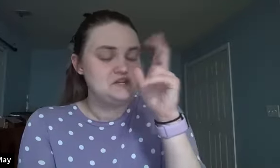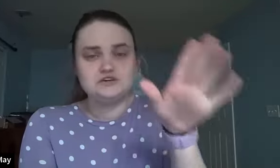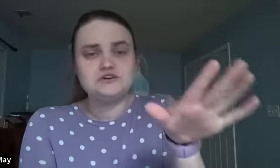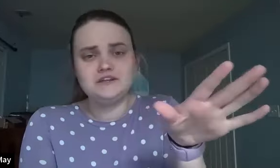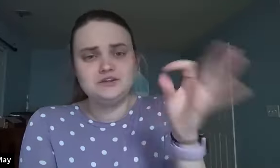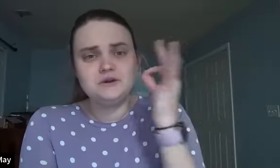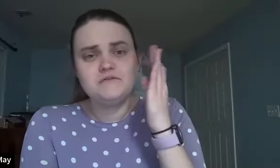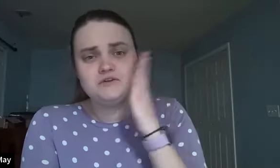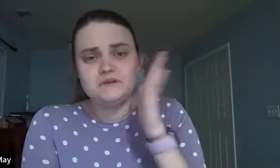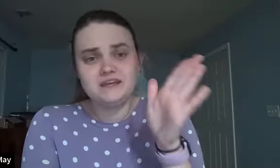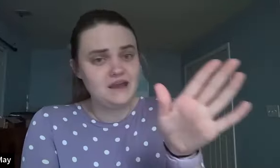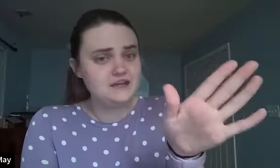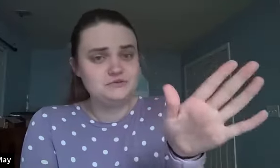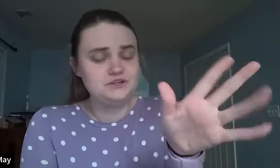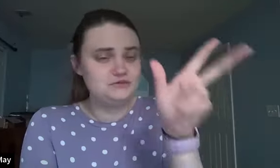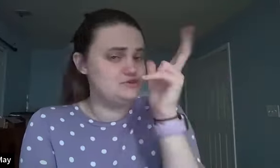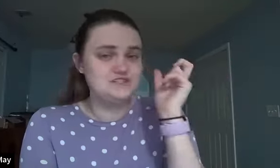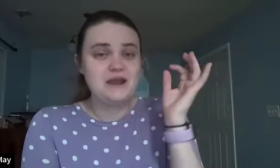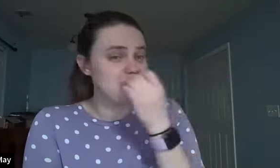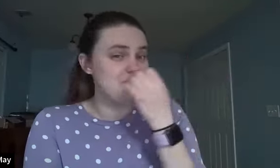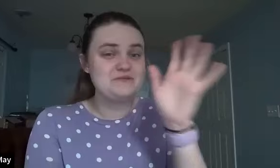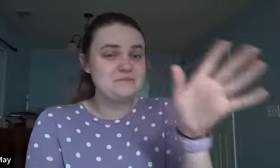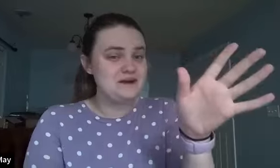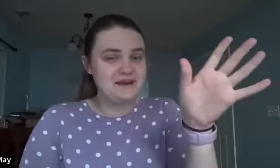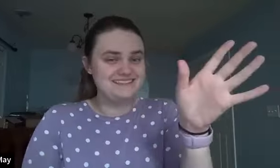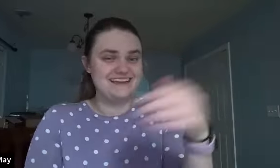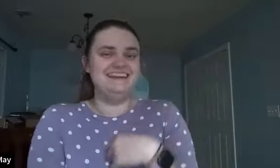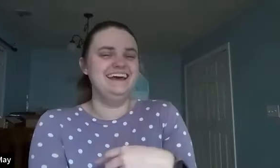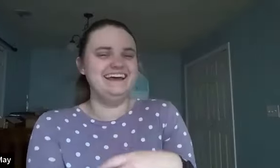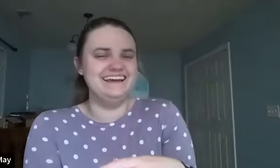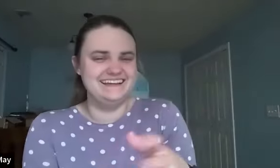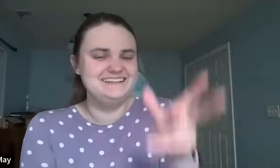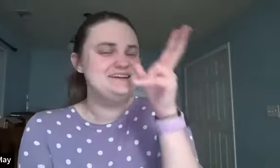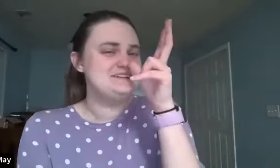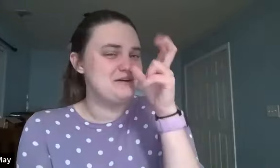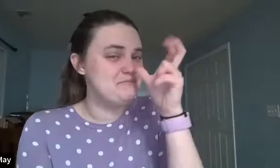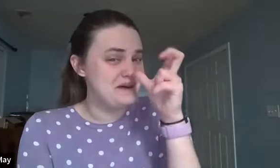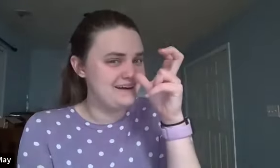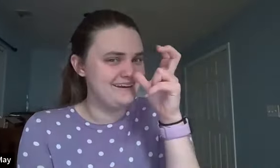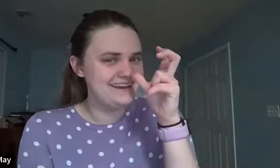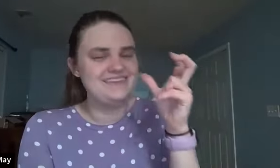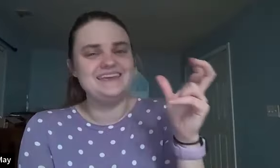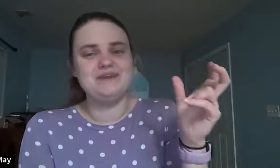You're good. You were going for a bee. I knew you still have where you were in the bug mindset. So our bug, and then we